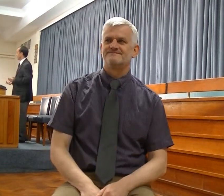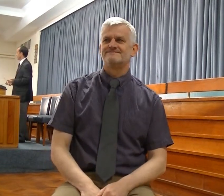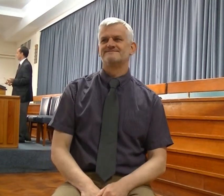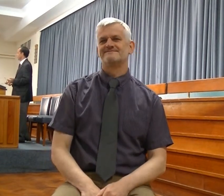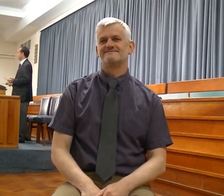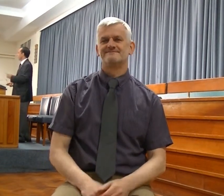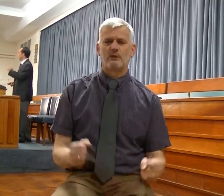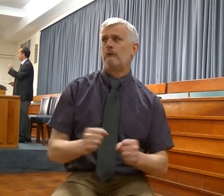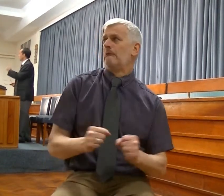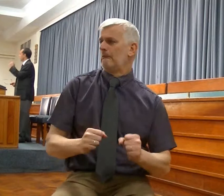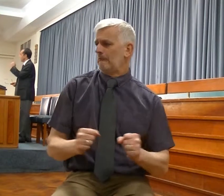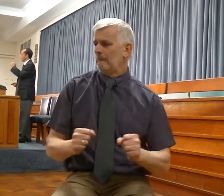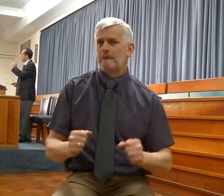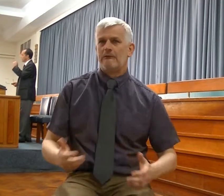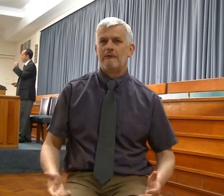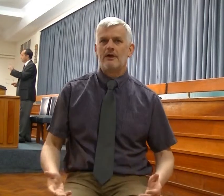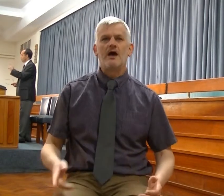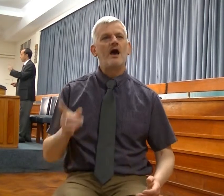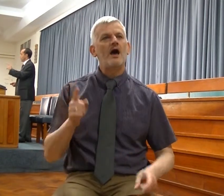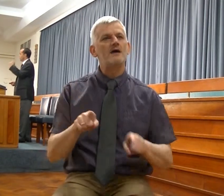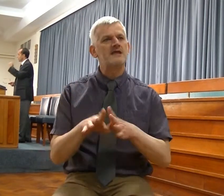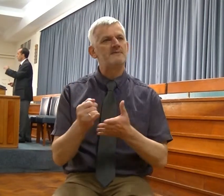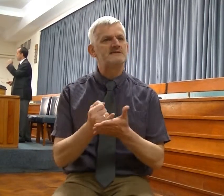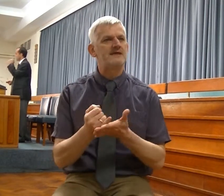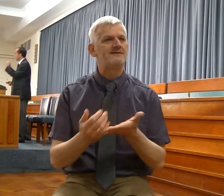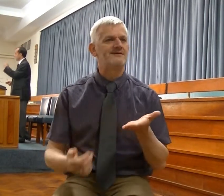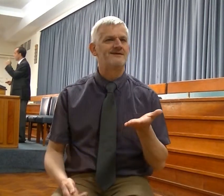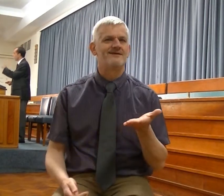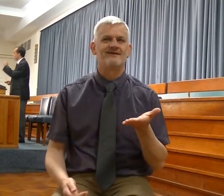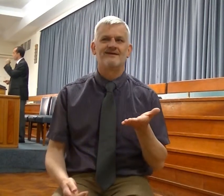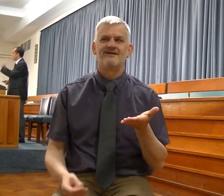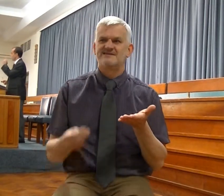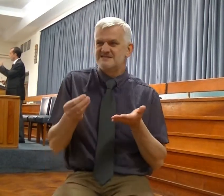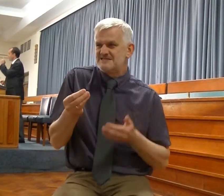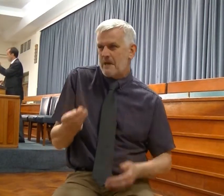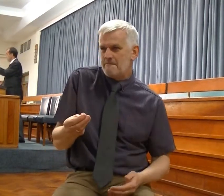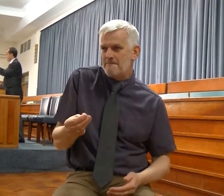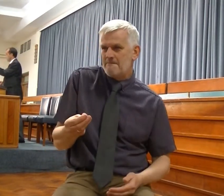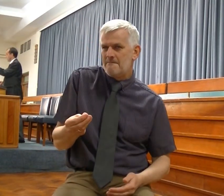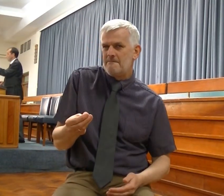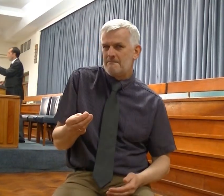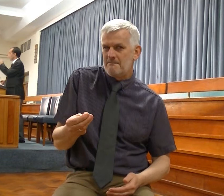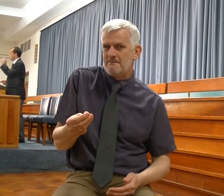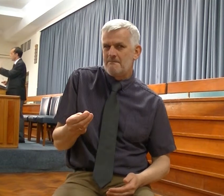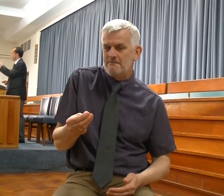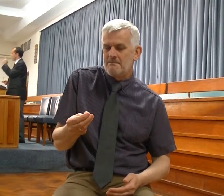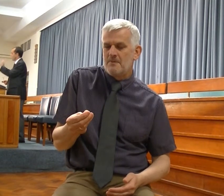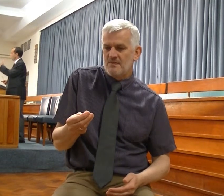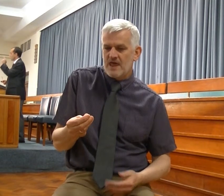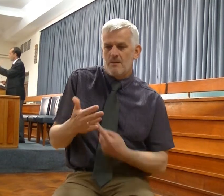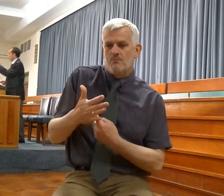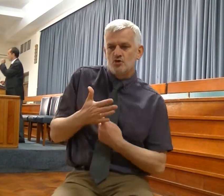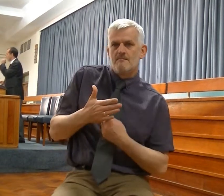Outside, and the camel is. Sin is never small. Sin will take you more than you have planned.